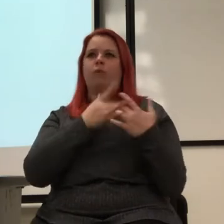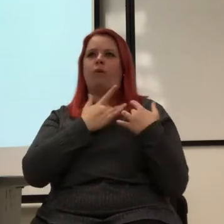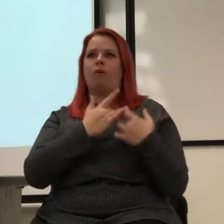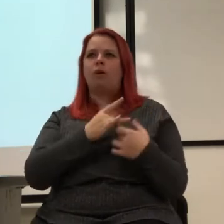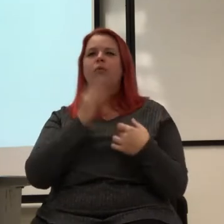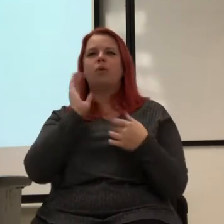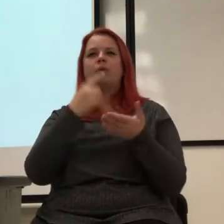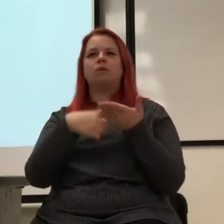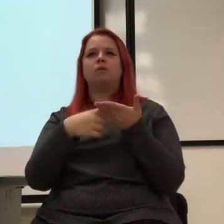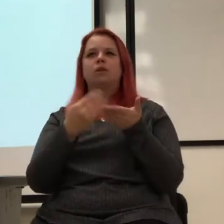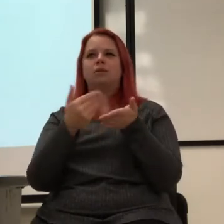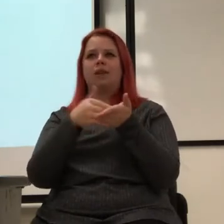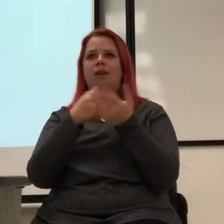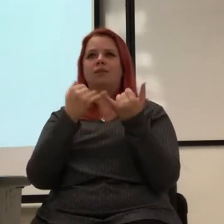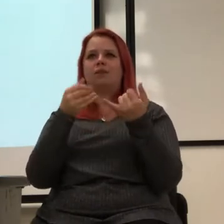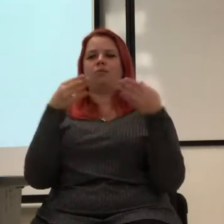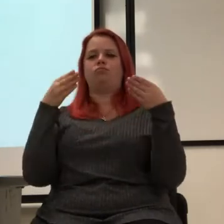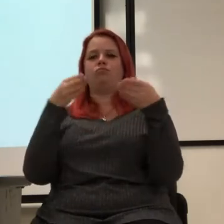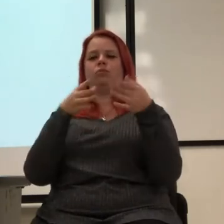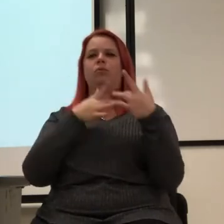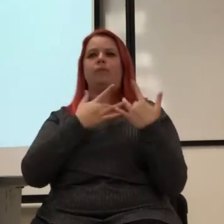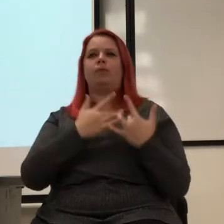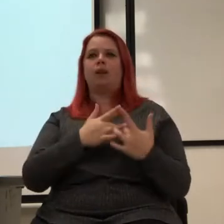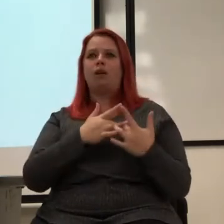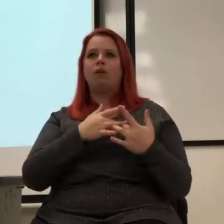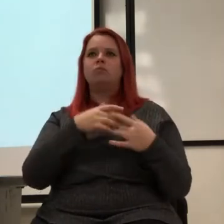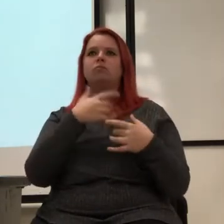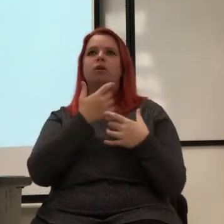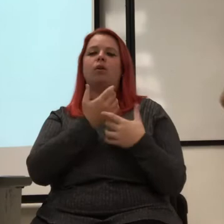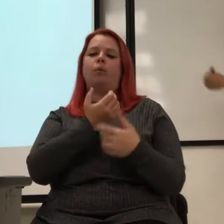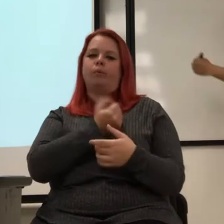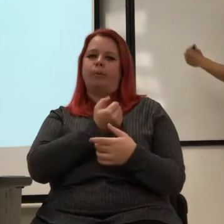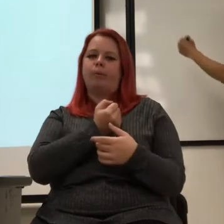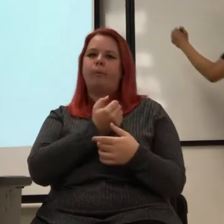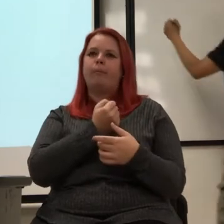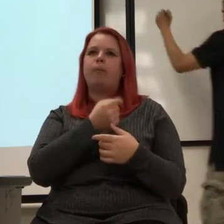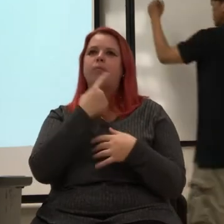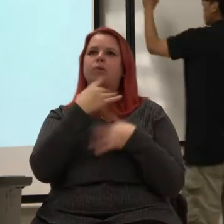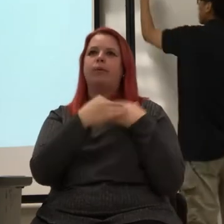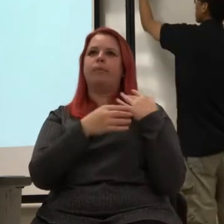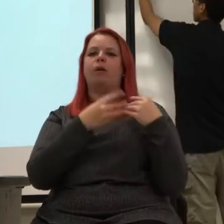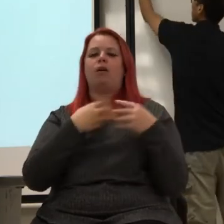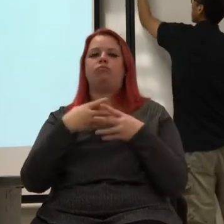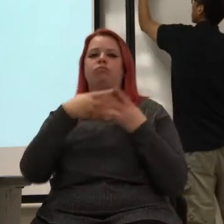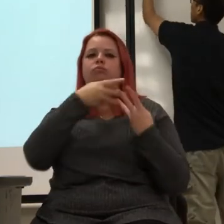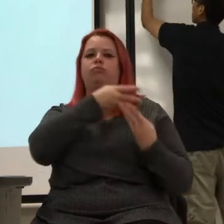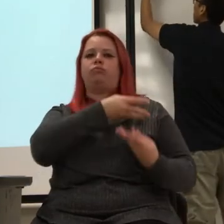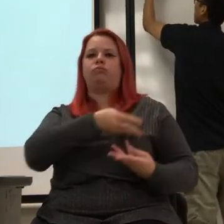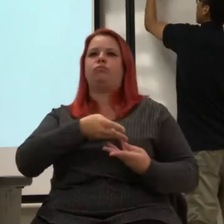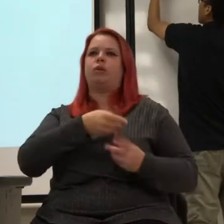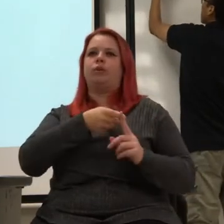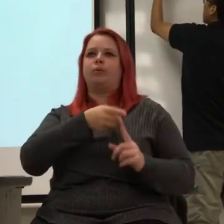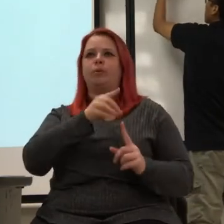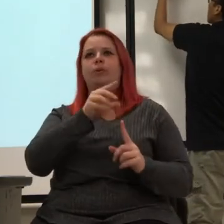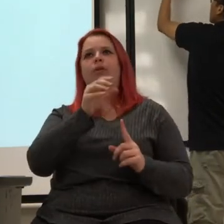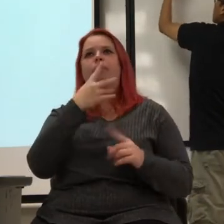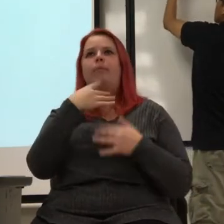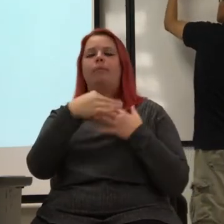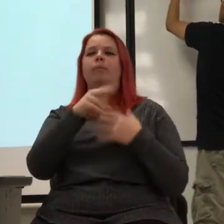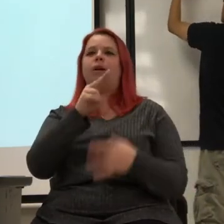talking about, the heart. It pumps blood into the vasculature, which is the blood vessels.